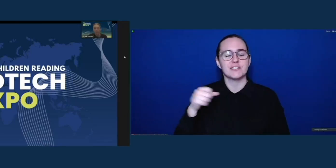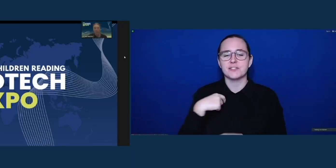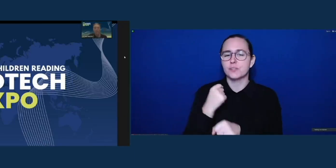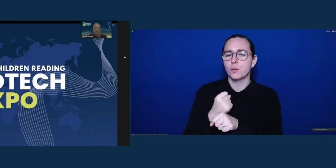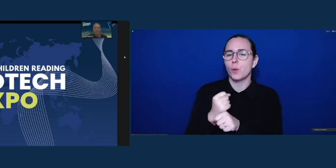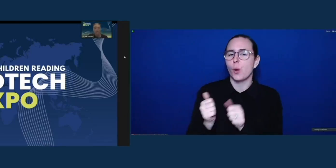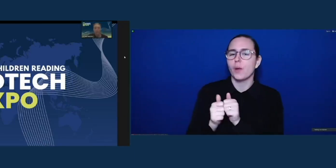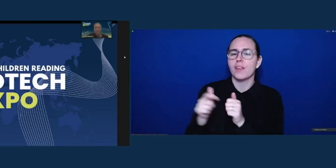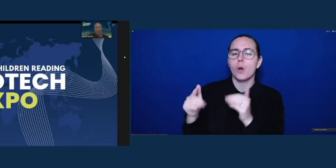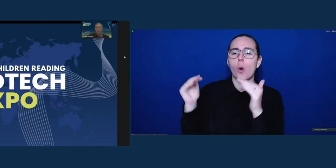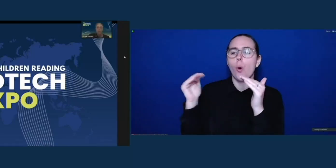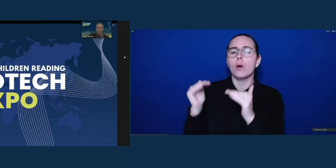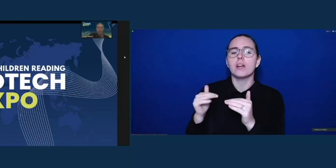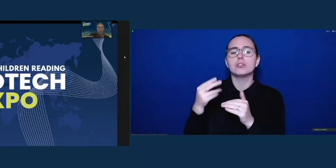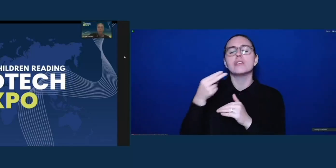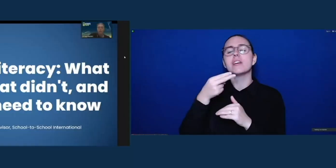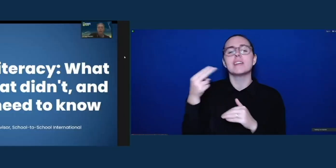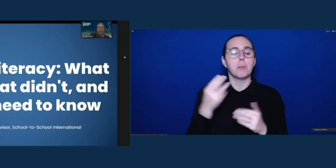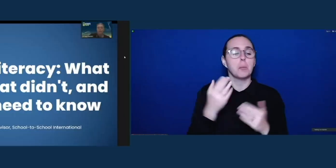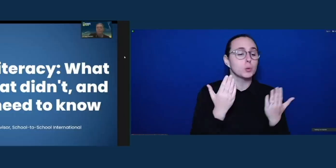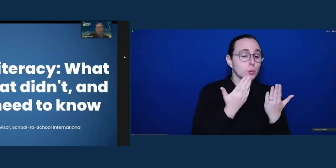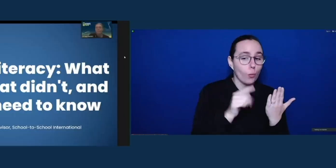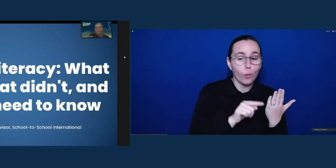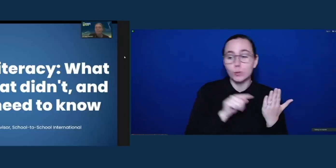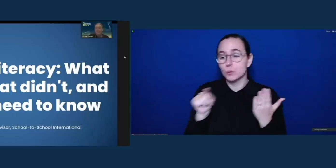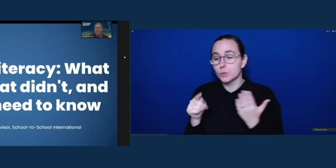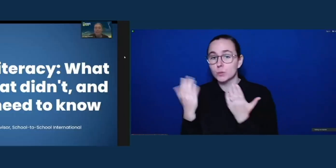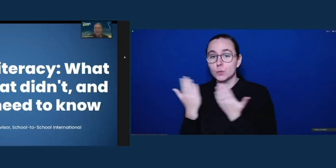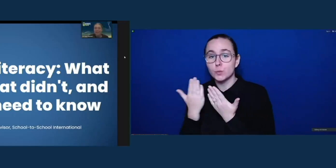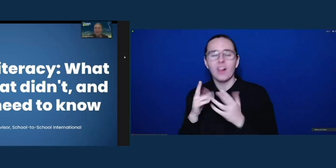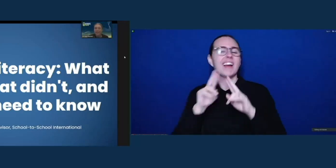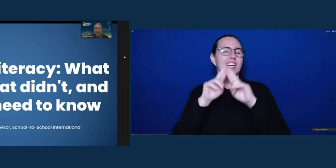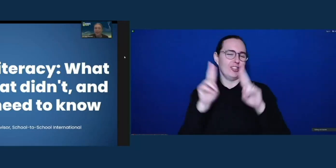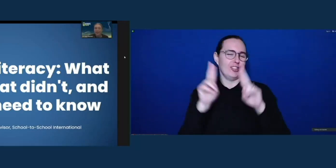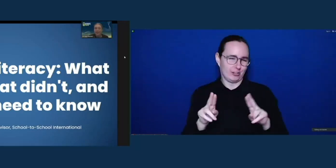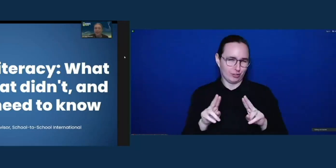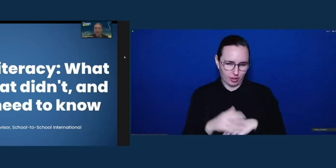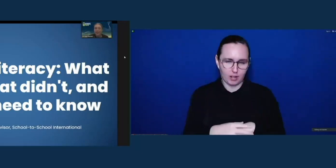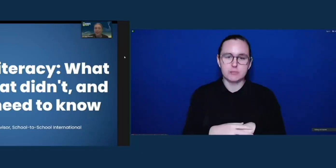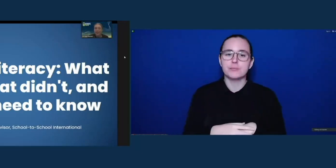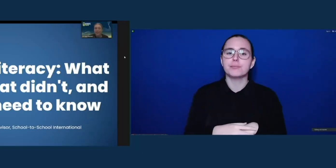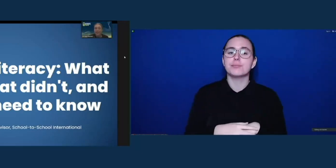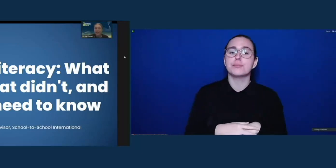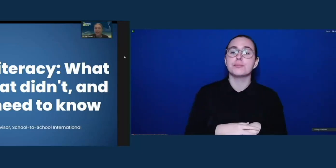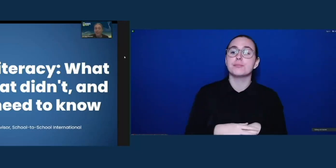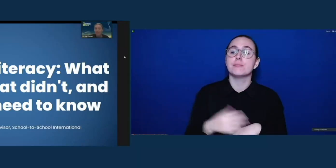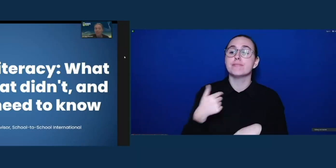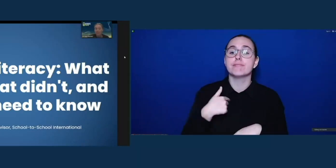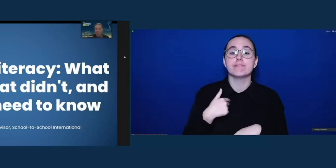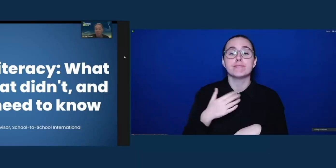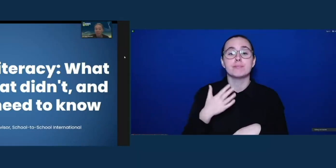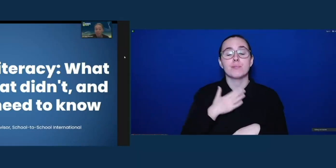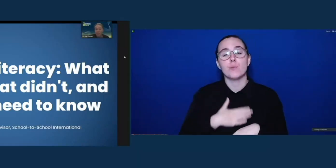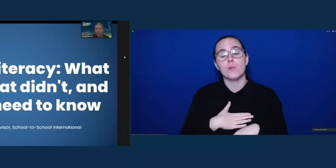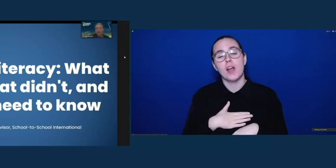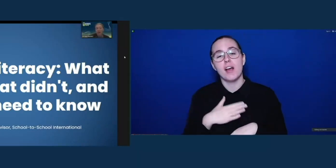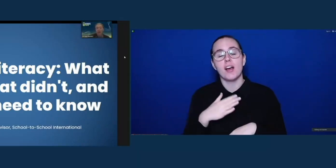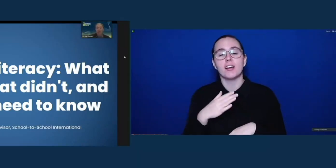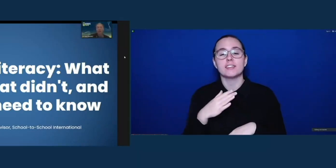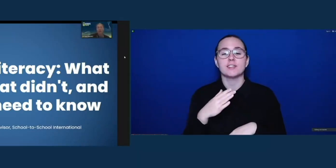be sharing with you all today some lessons